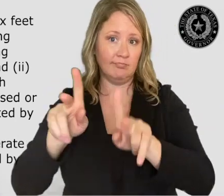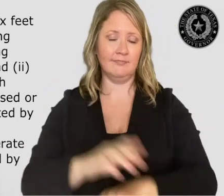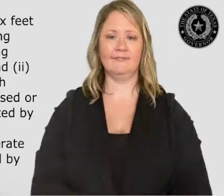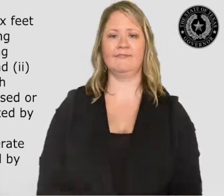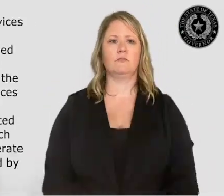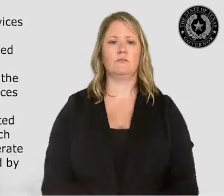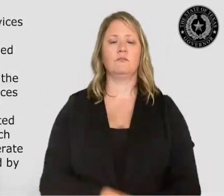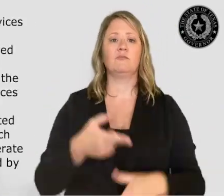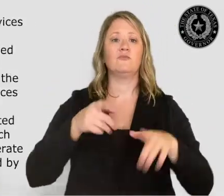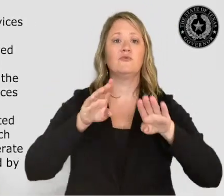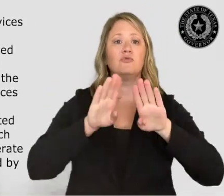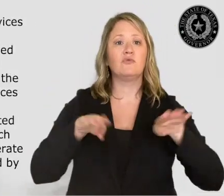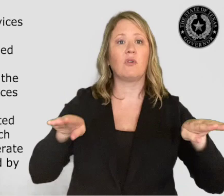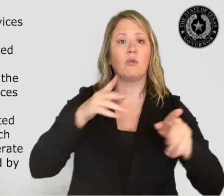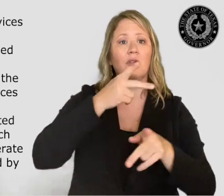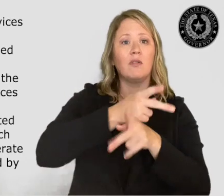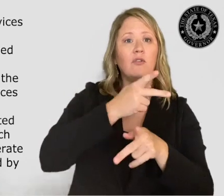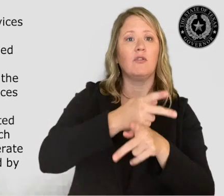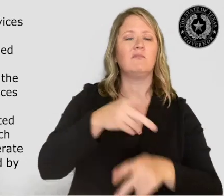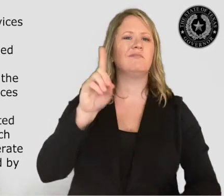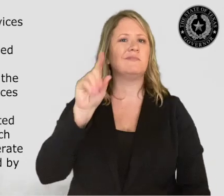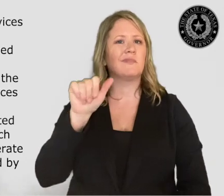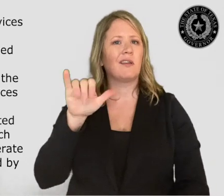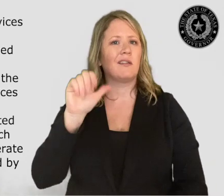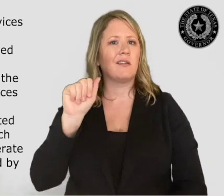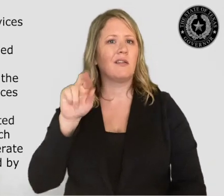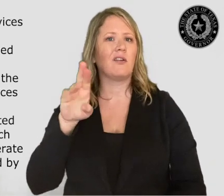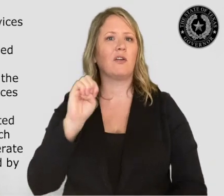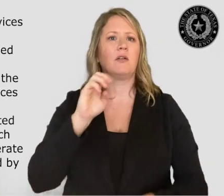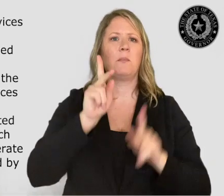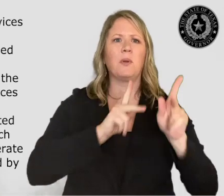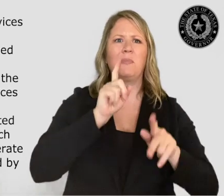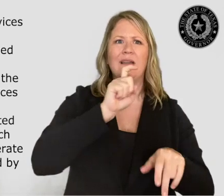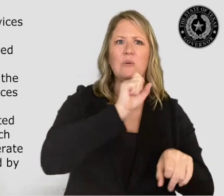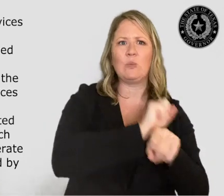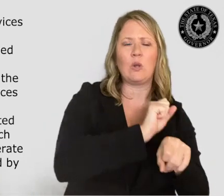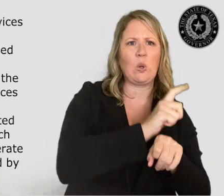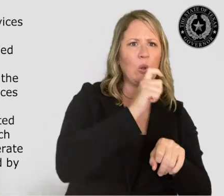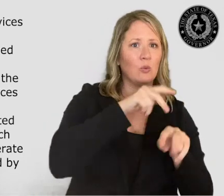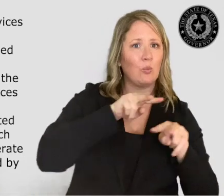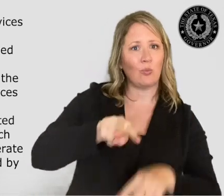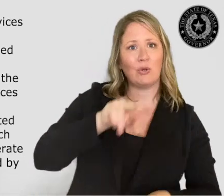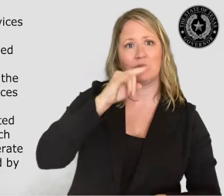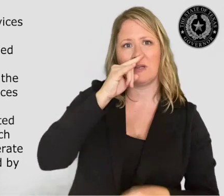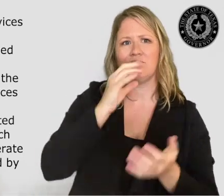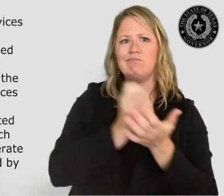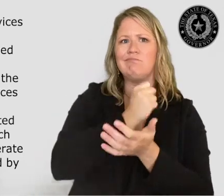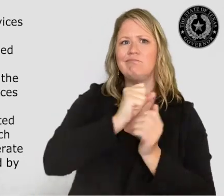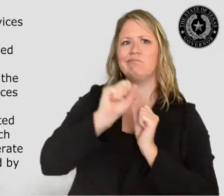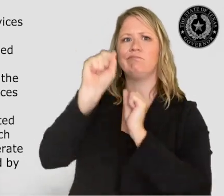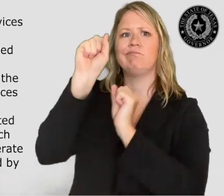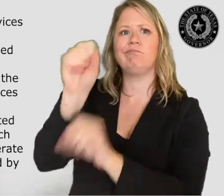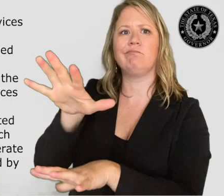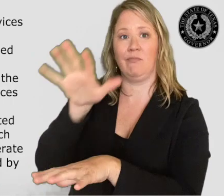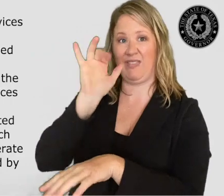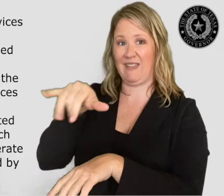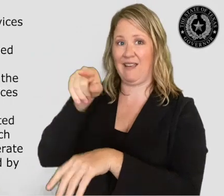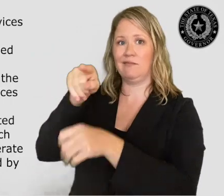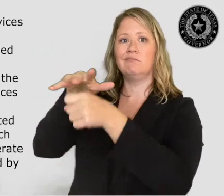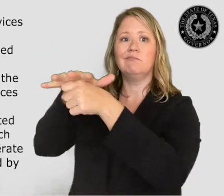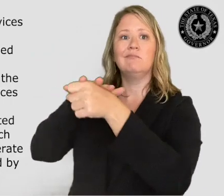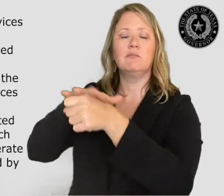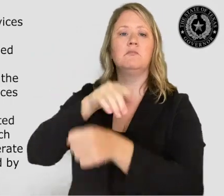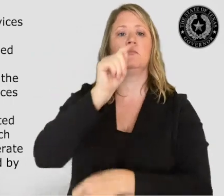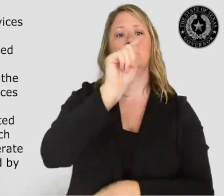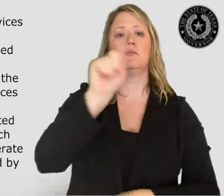law. Child care services other than youth camps as described below, provided, however, that to the extent such